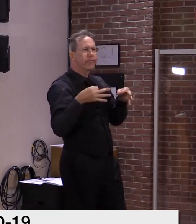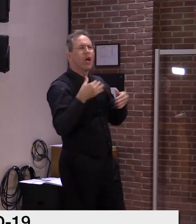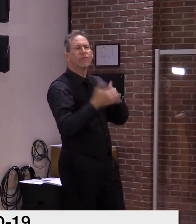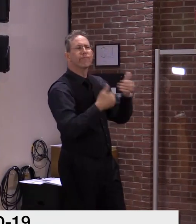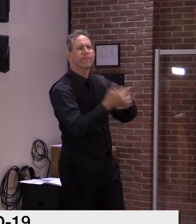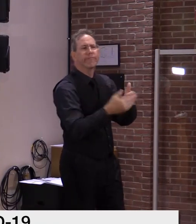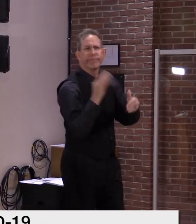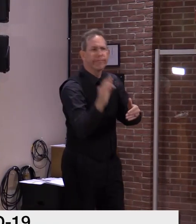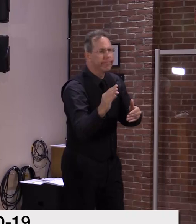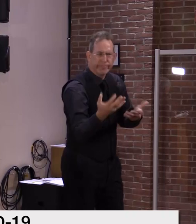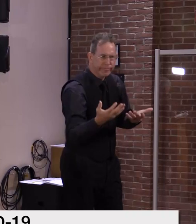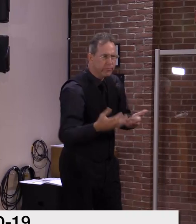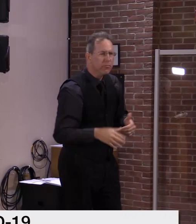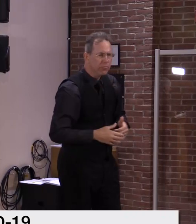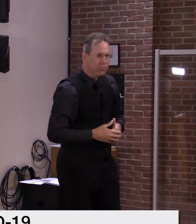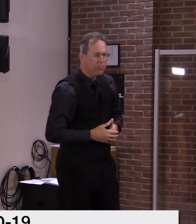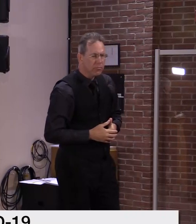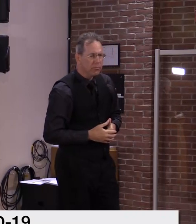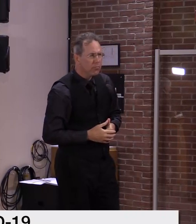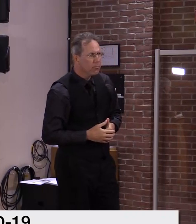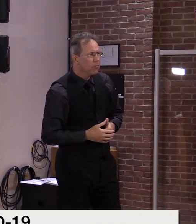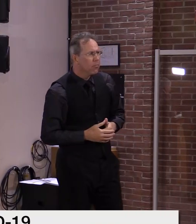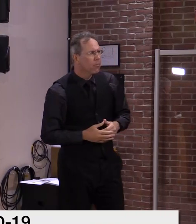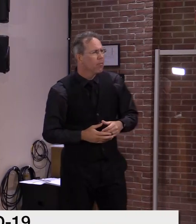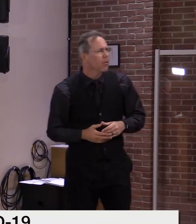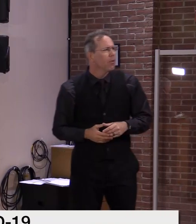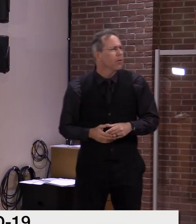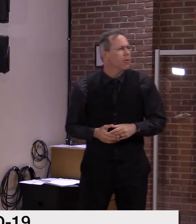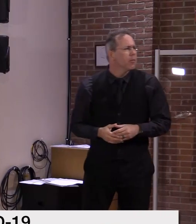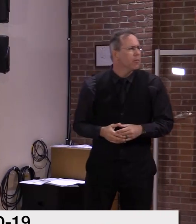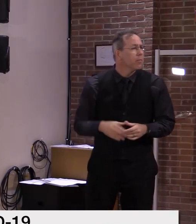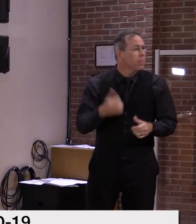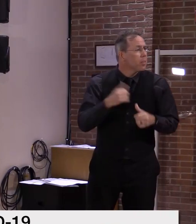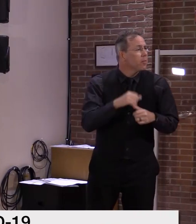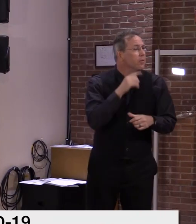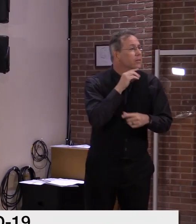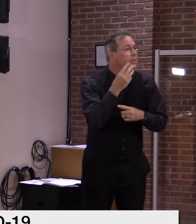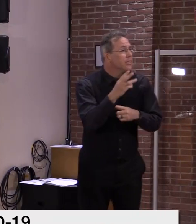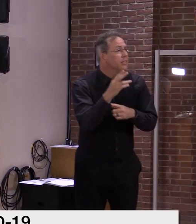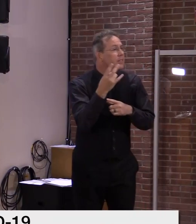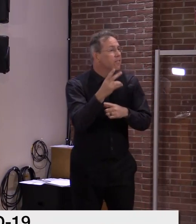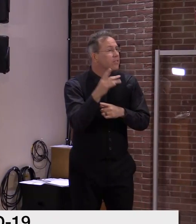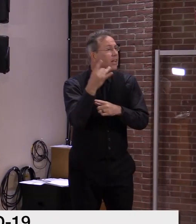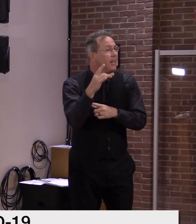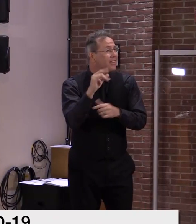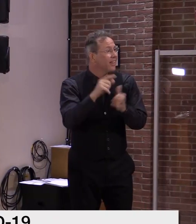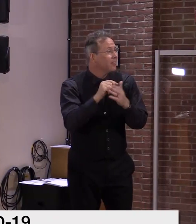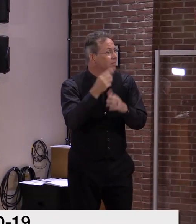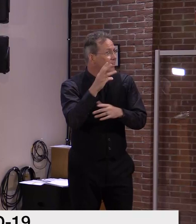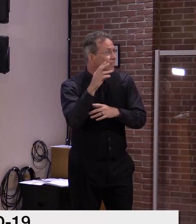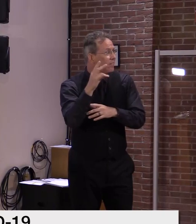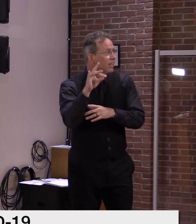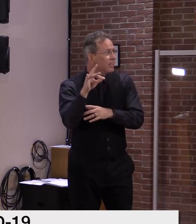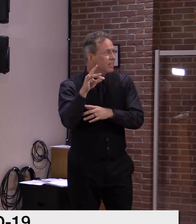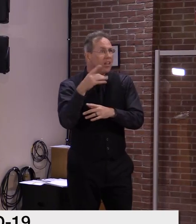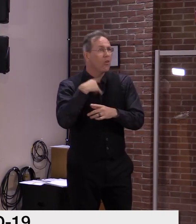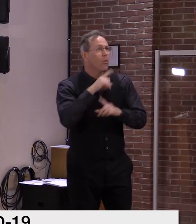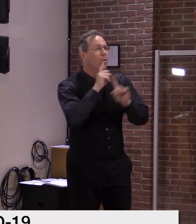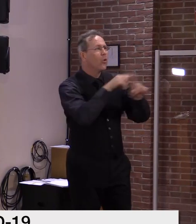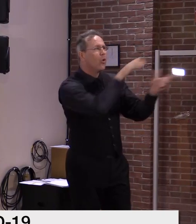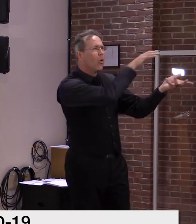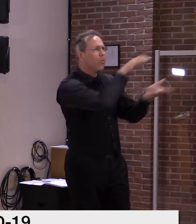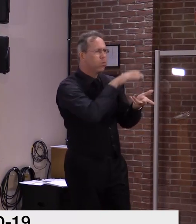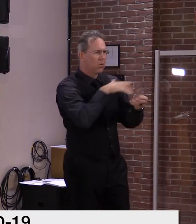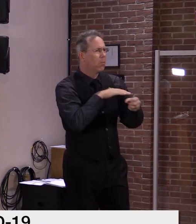with the 16 to 18 year olds, use the existing allocation, but we think we can